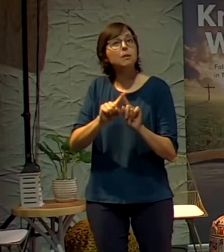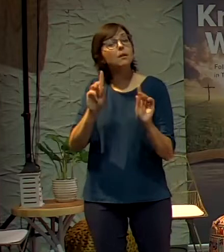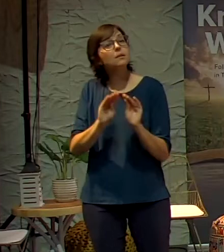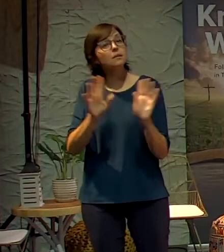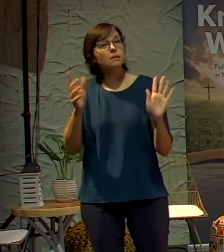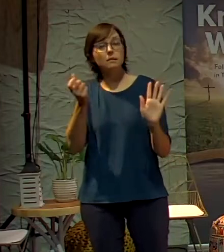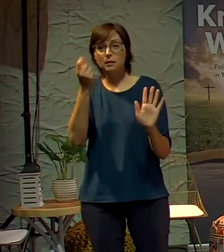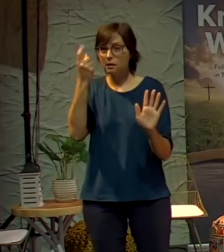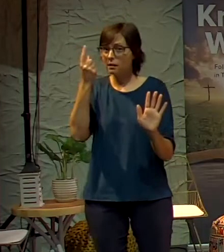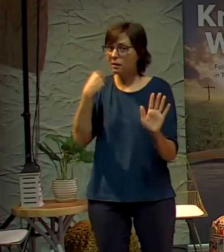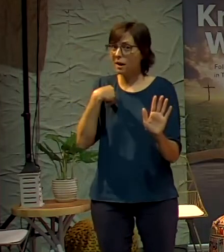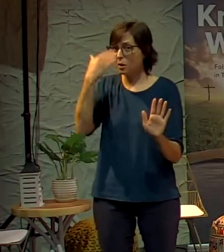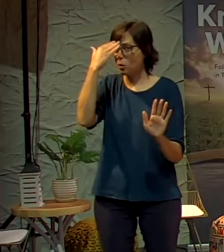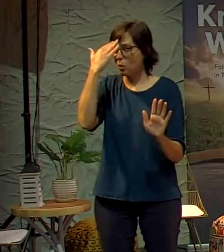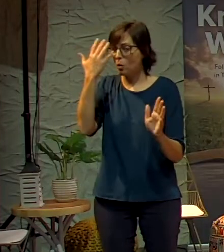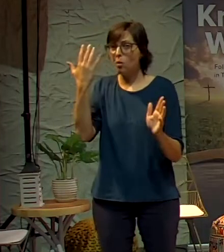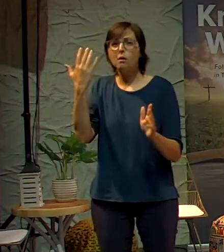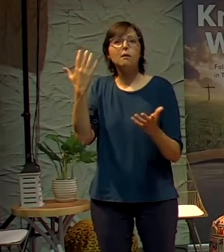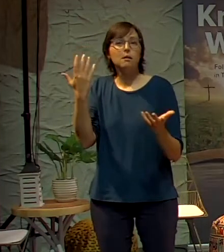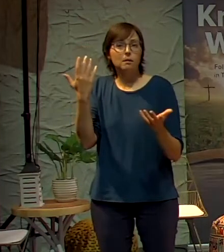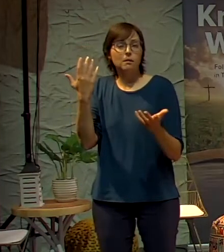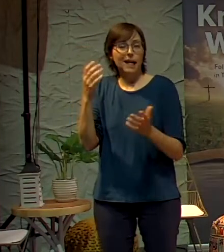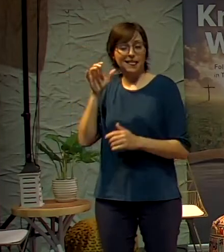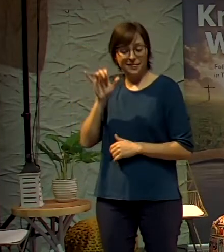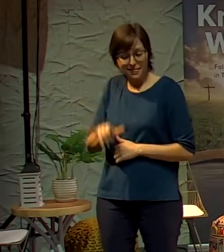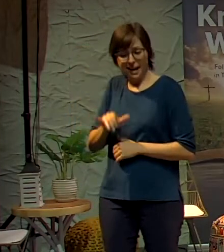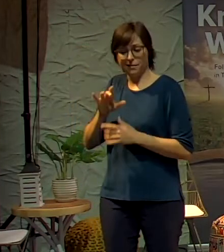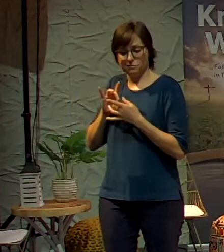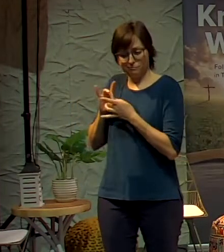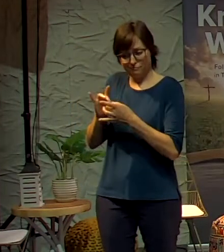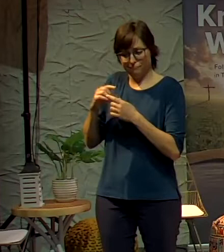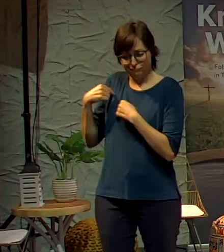that the only reason why that is true is because of Jesus.